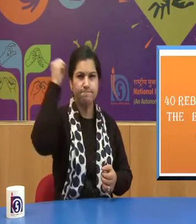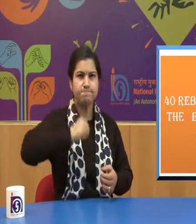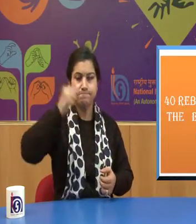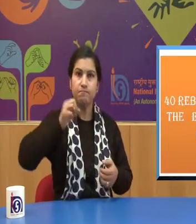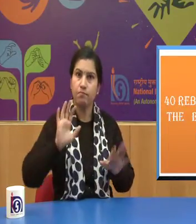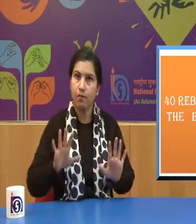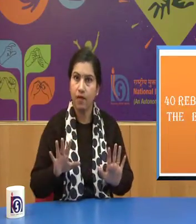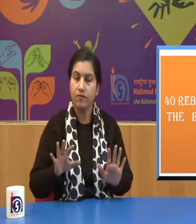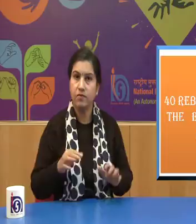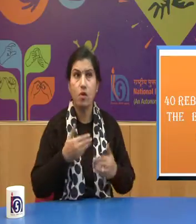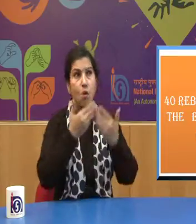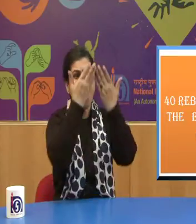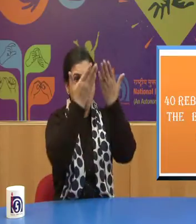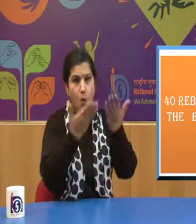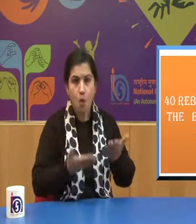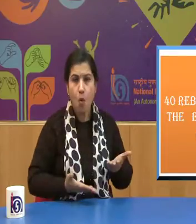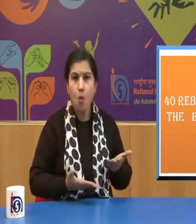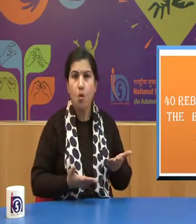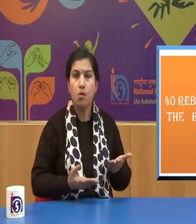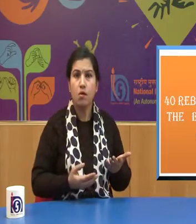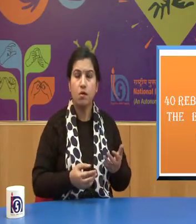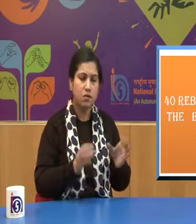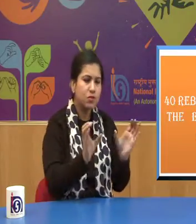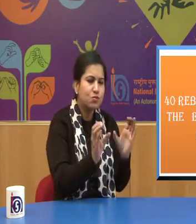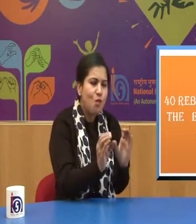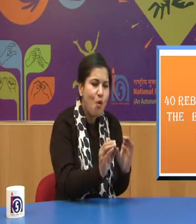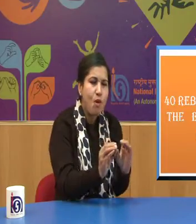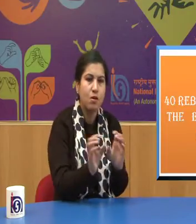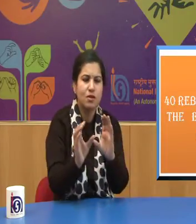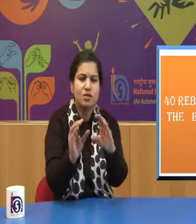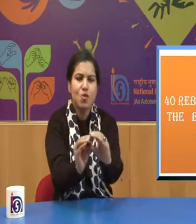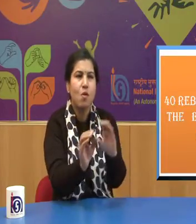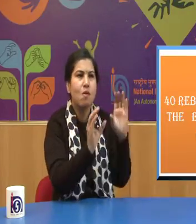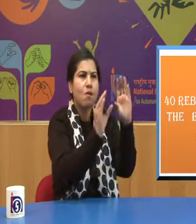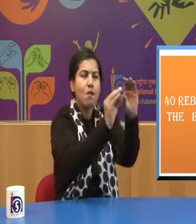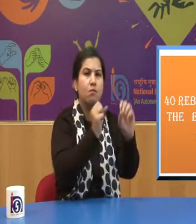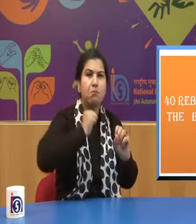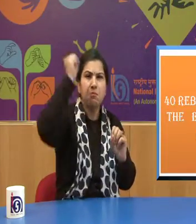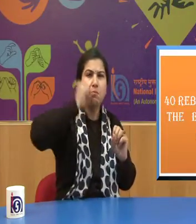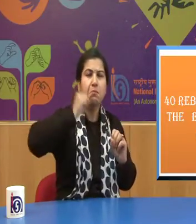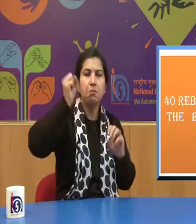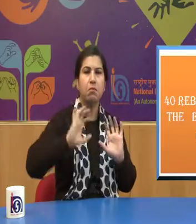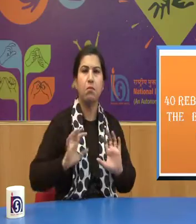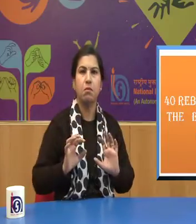However, all these rebellions were local in nature and did not affect the entire